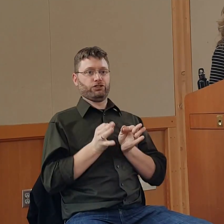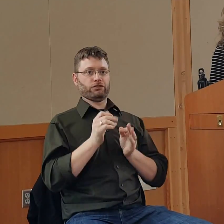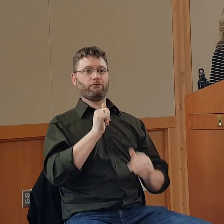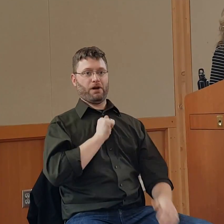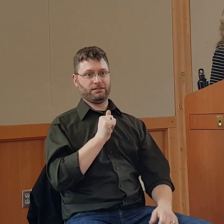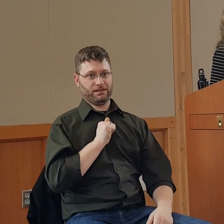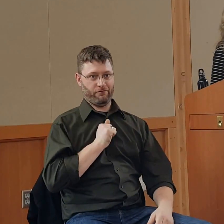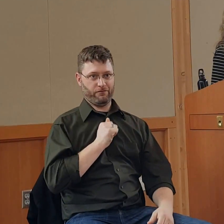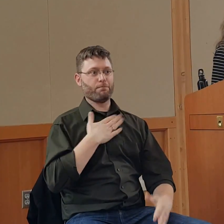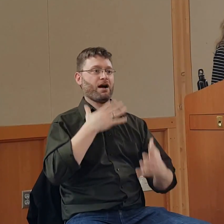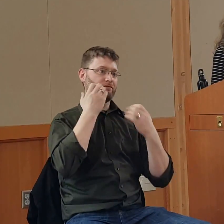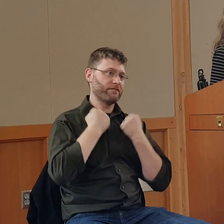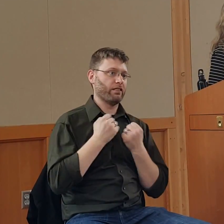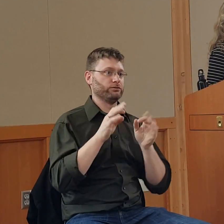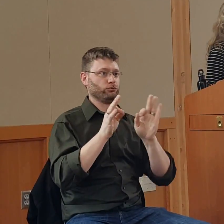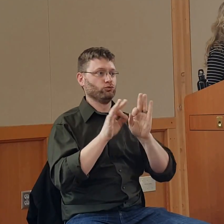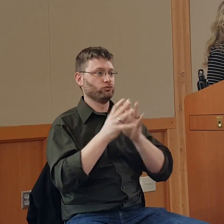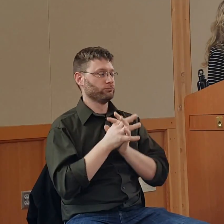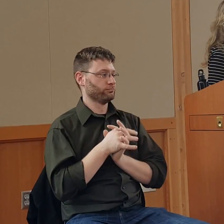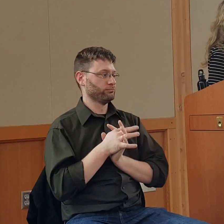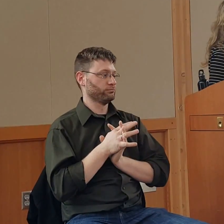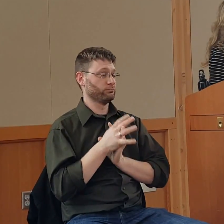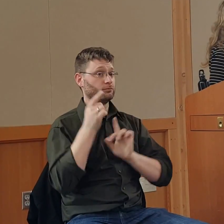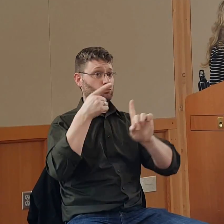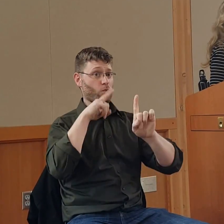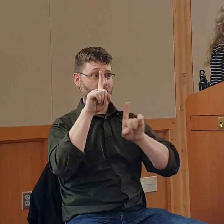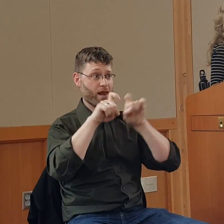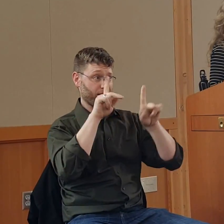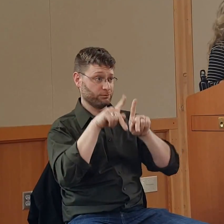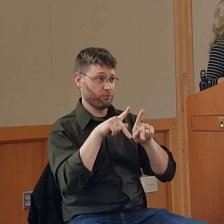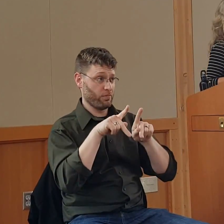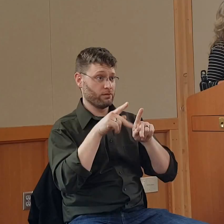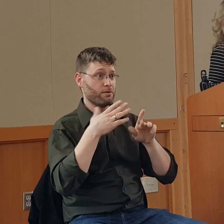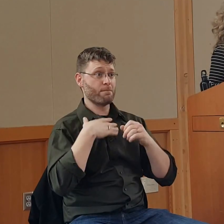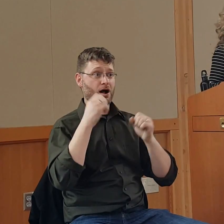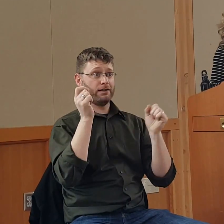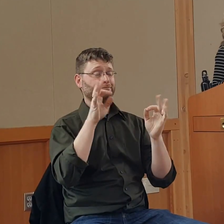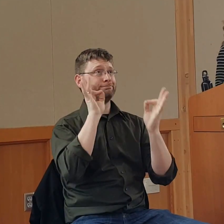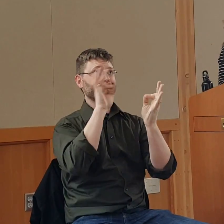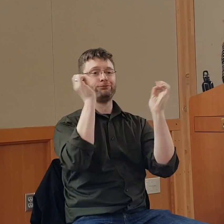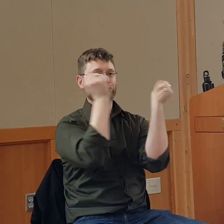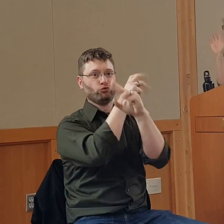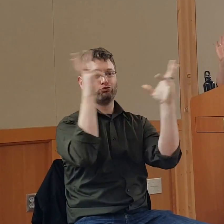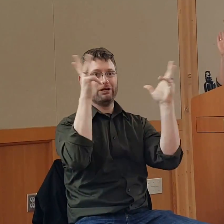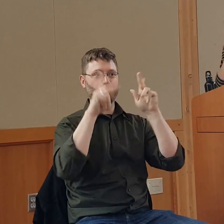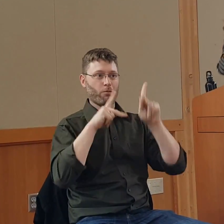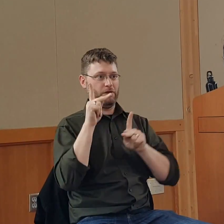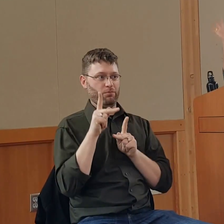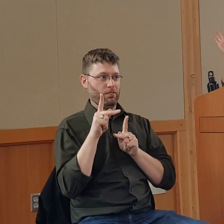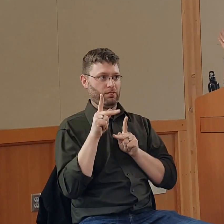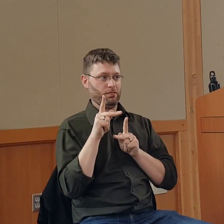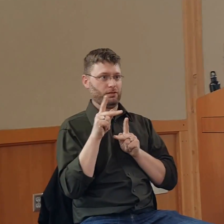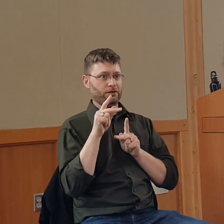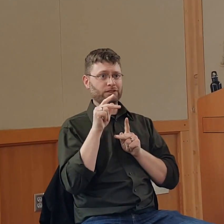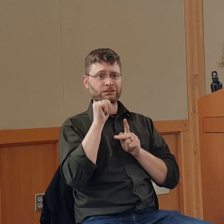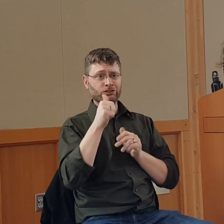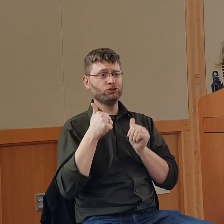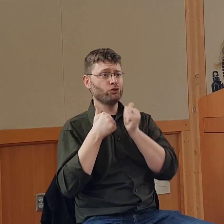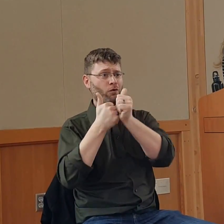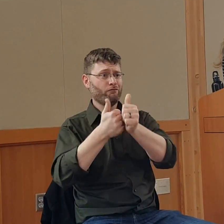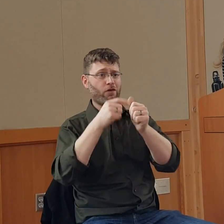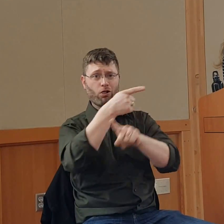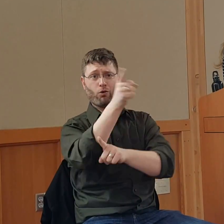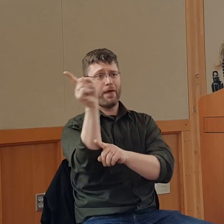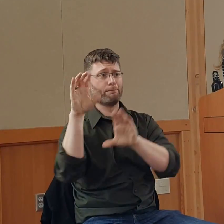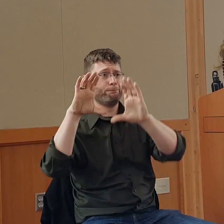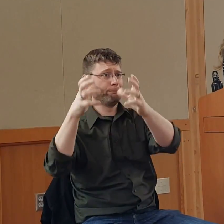down to. So ultimately, what I ask of people, my dream for all of us is not to do what everybody else is doing or what I'm